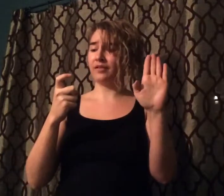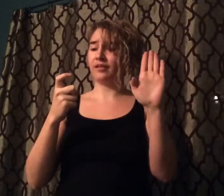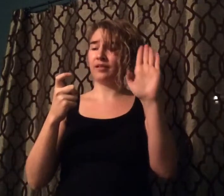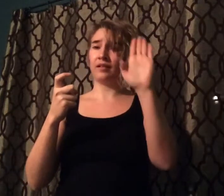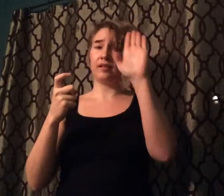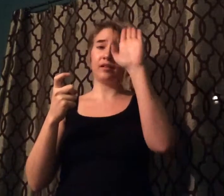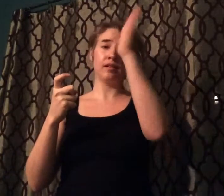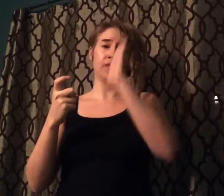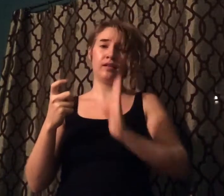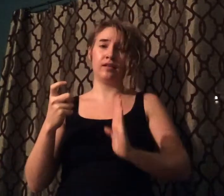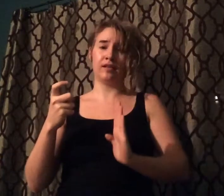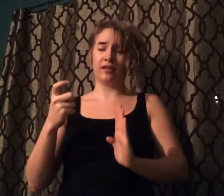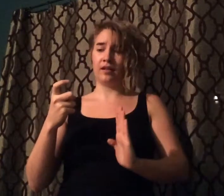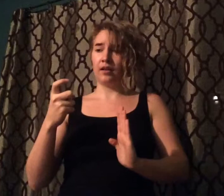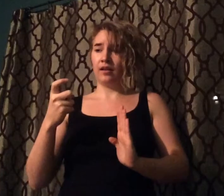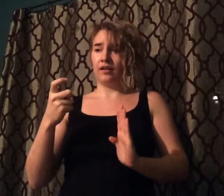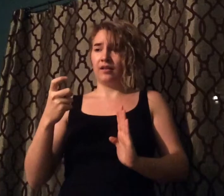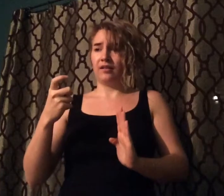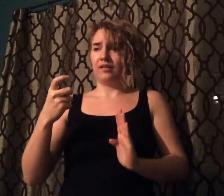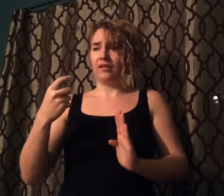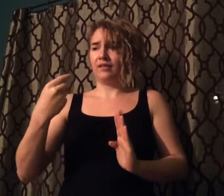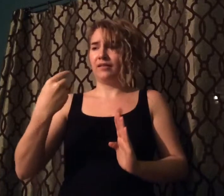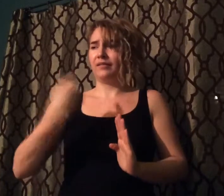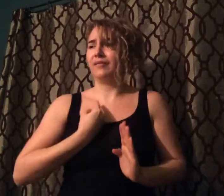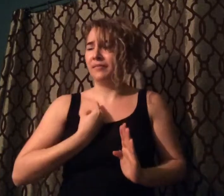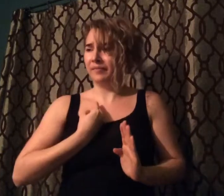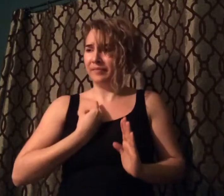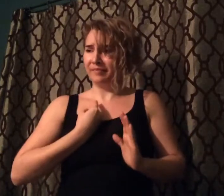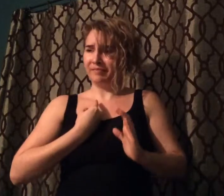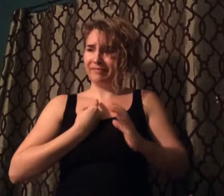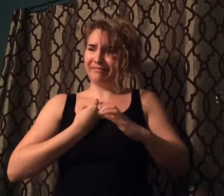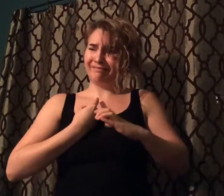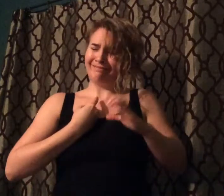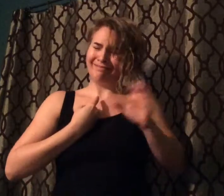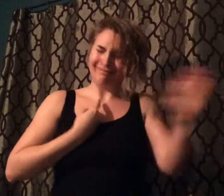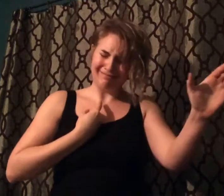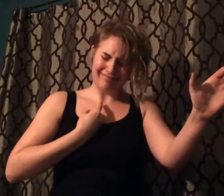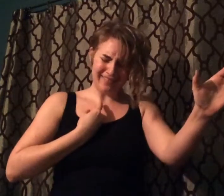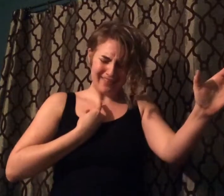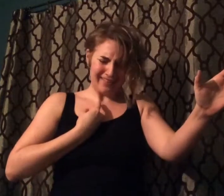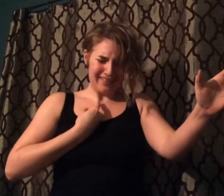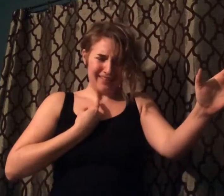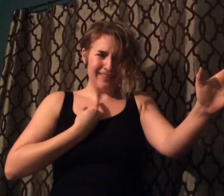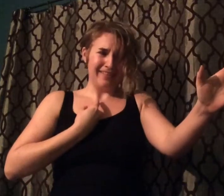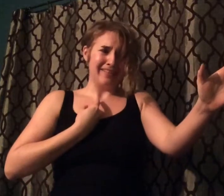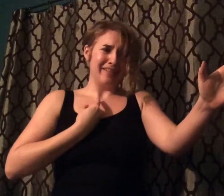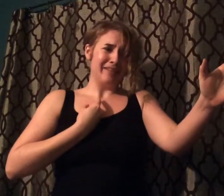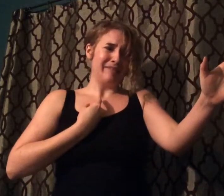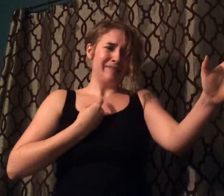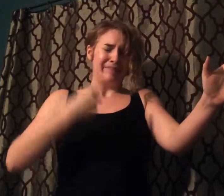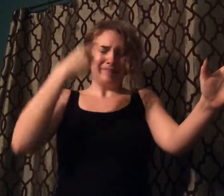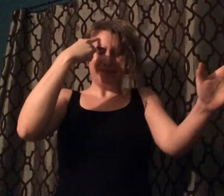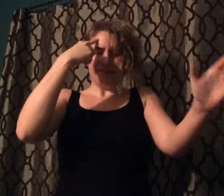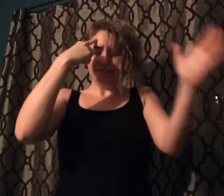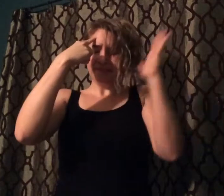But I've heard it where you feel Not being multiplied by two And adding